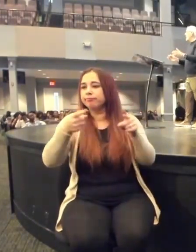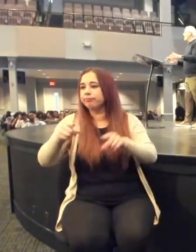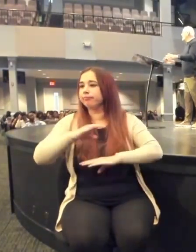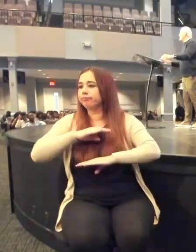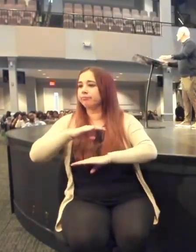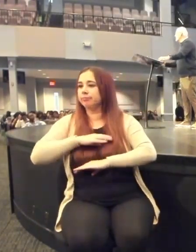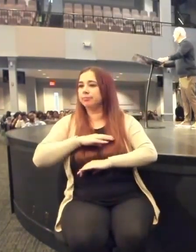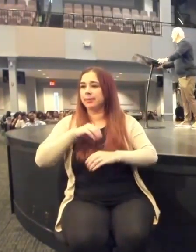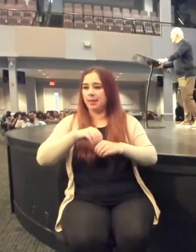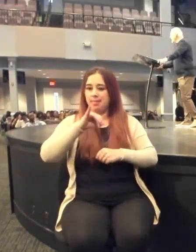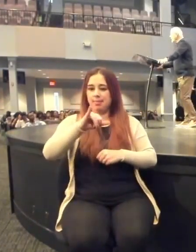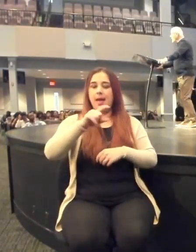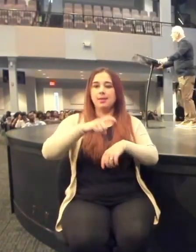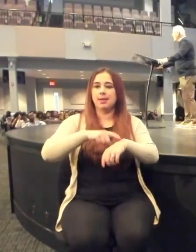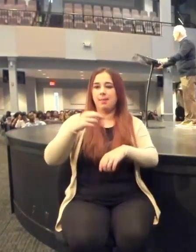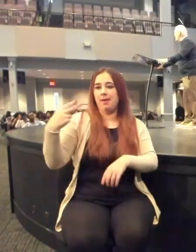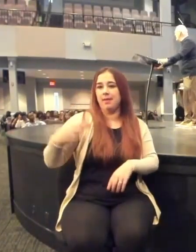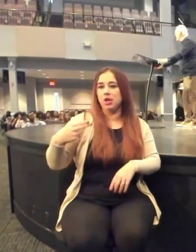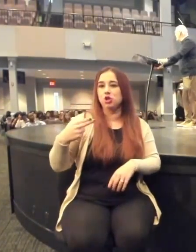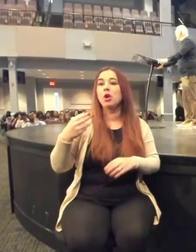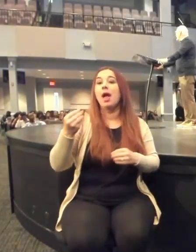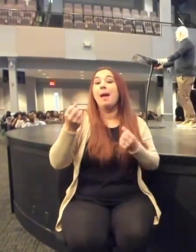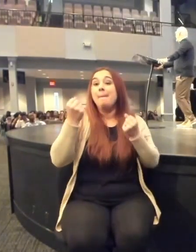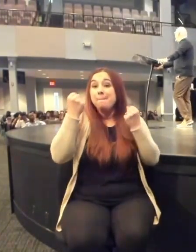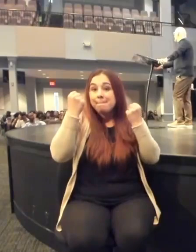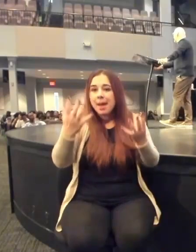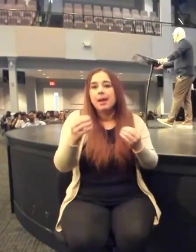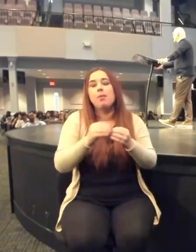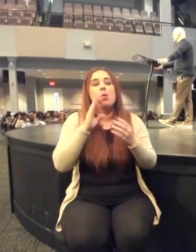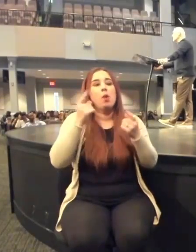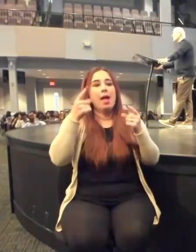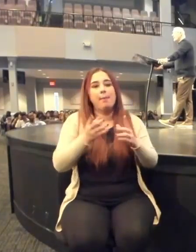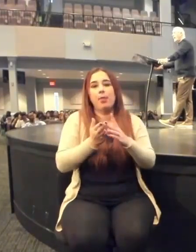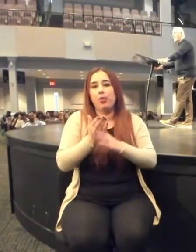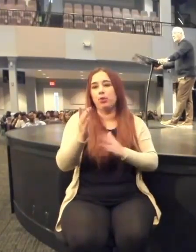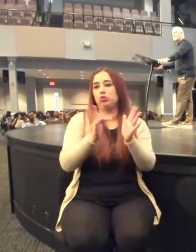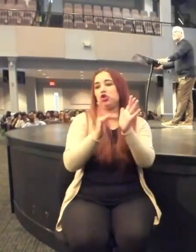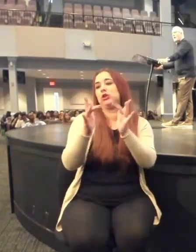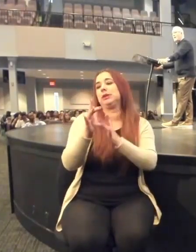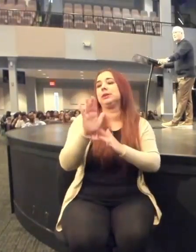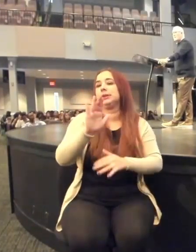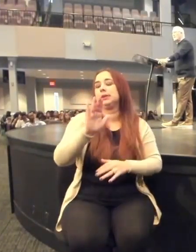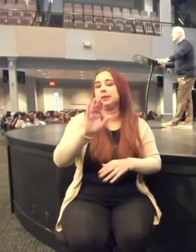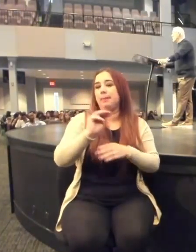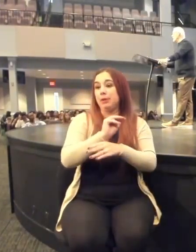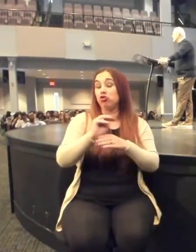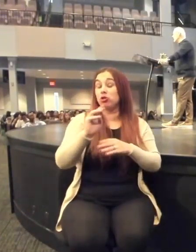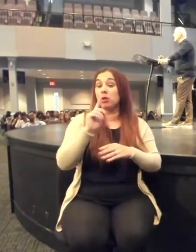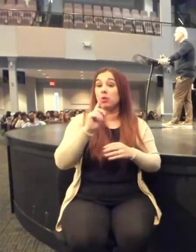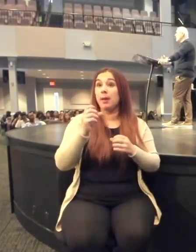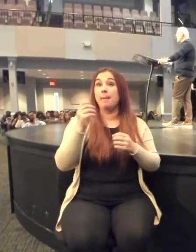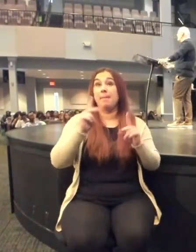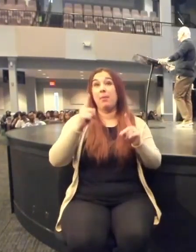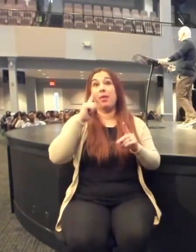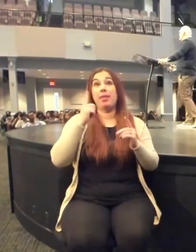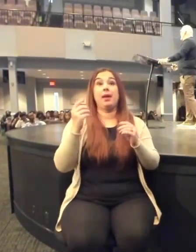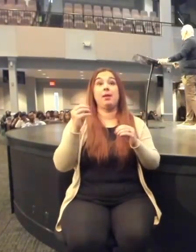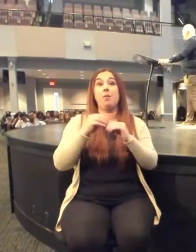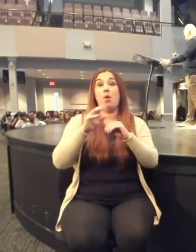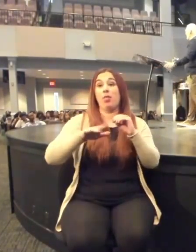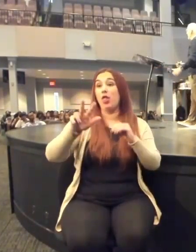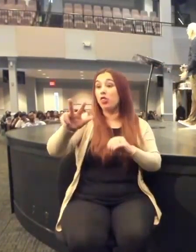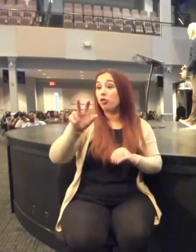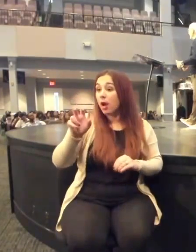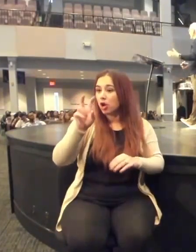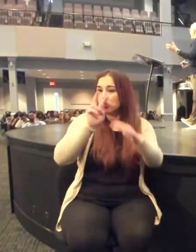point in time in history, and many more that will be fulfilled through the ministry of Jesus. In fact, some scholars believe as many as 300 prophecies